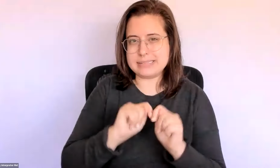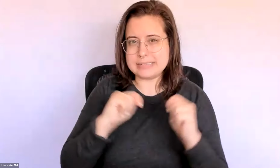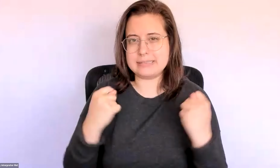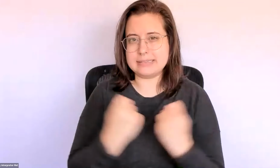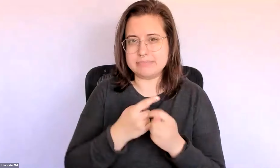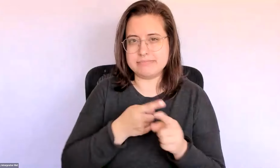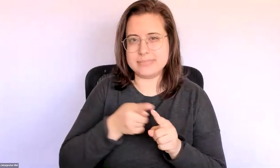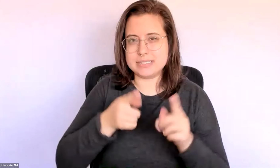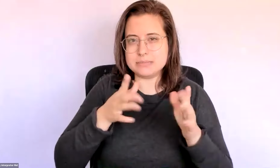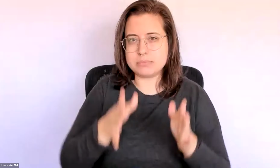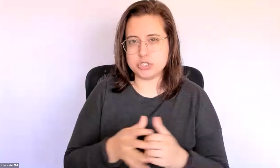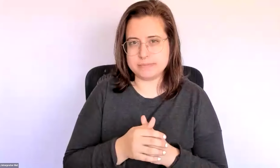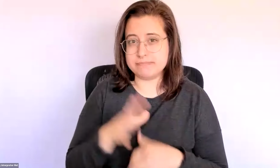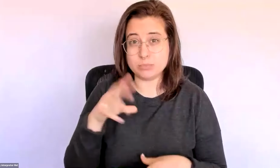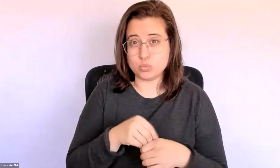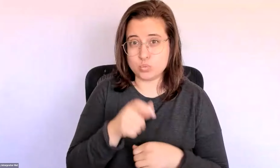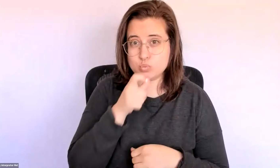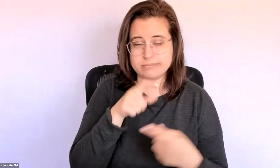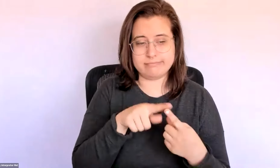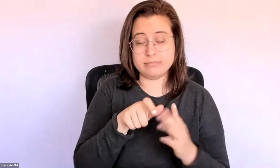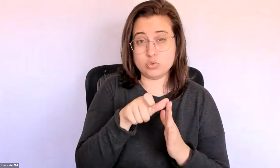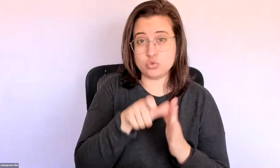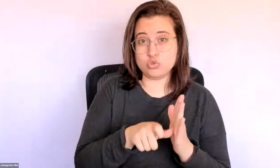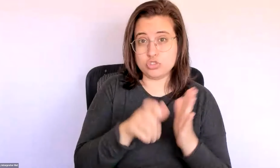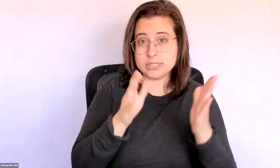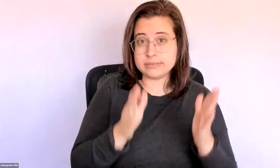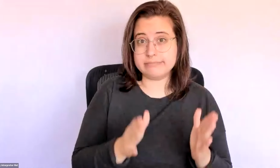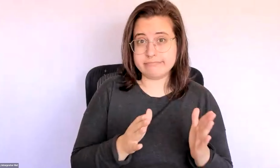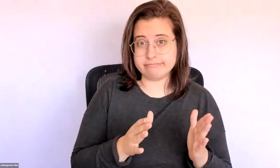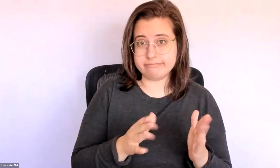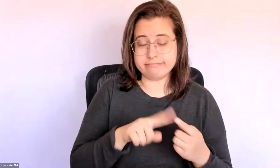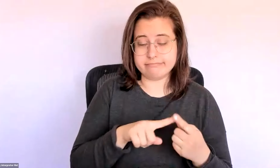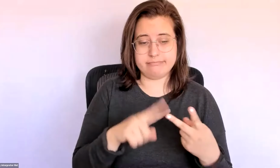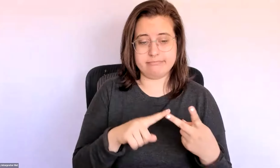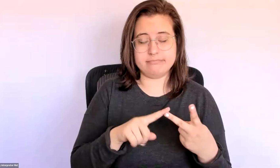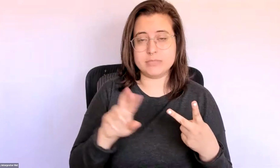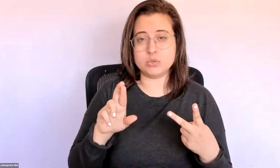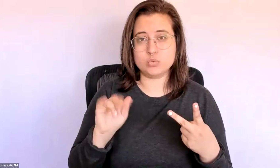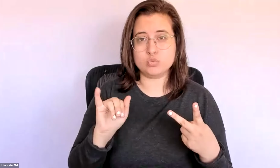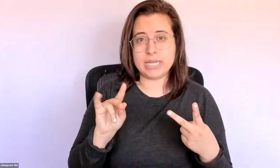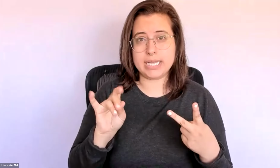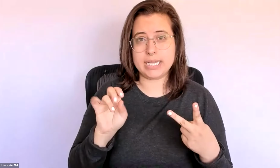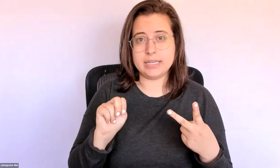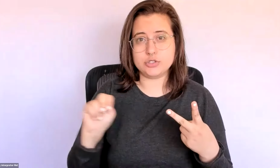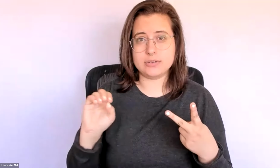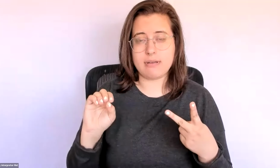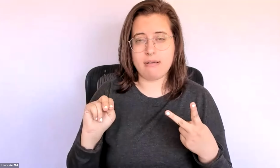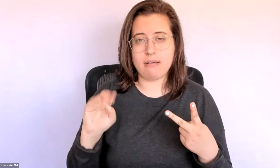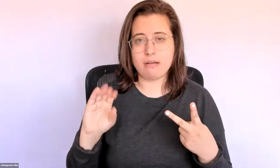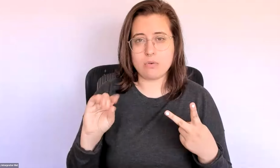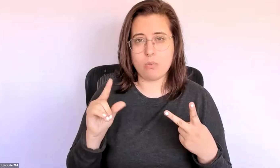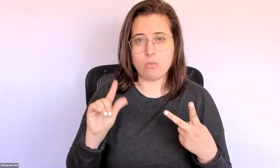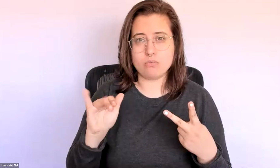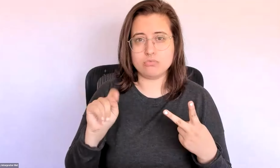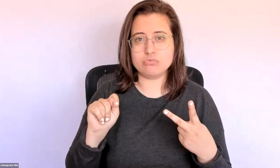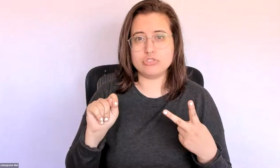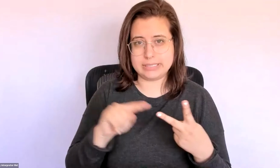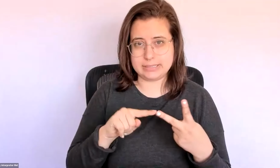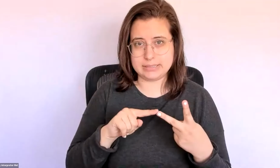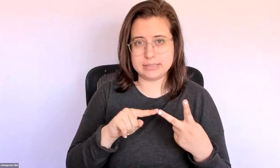the lumpectomy or mastectomy. A radiation oncologist will perform the